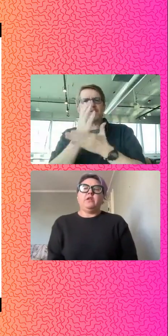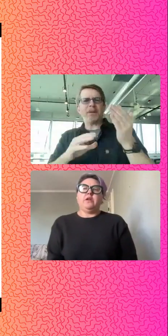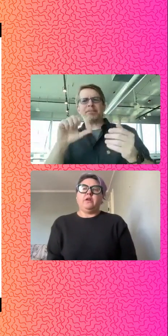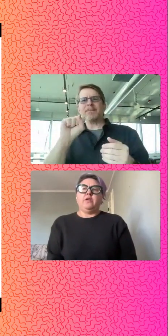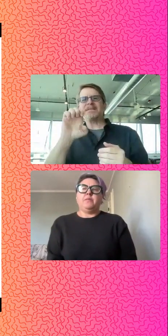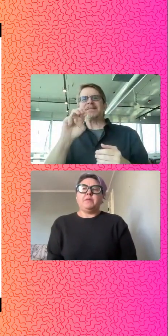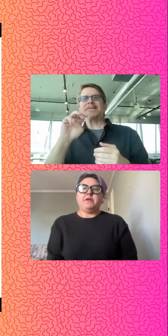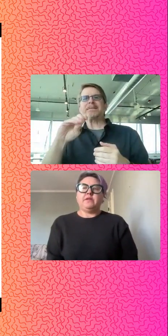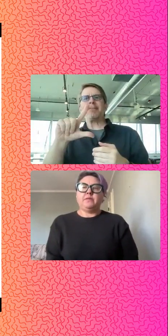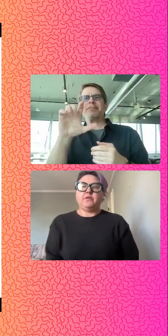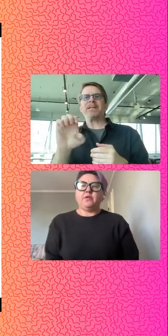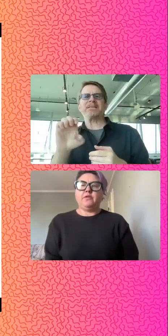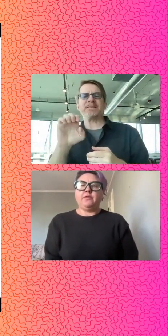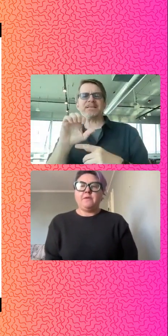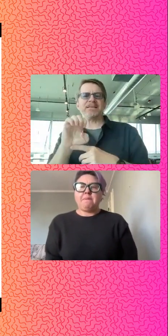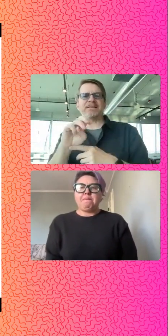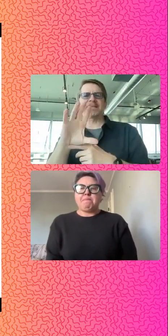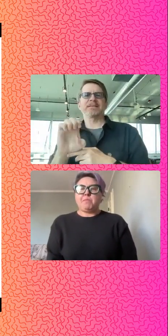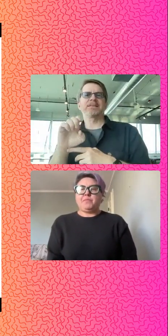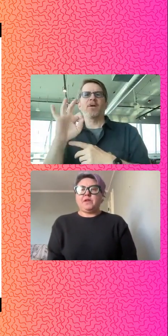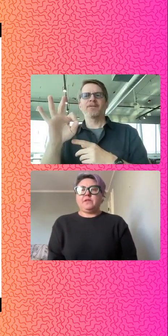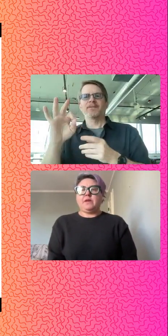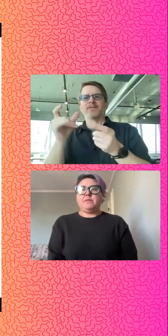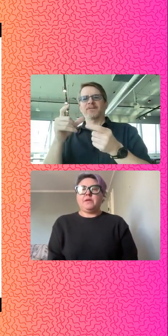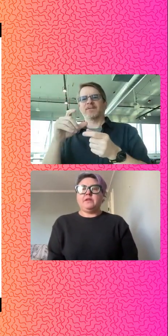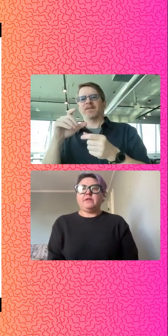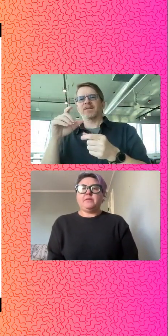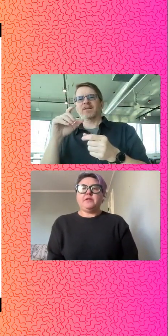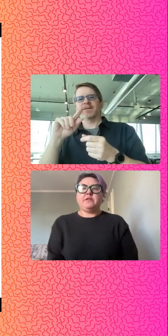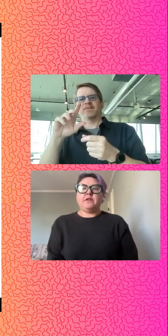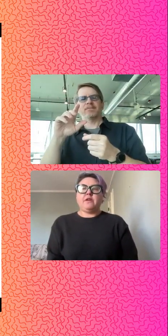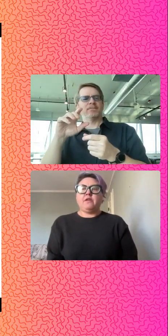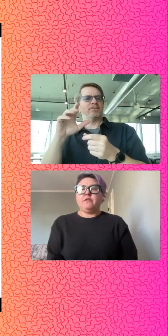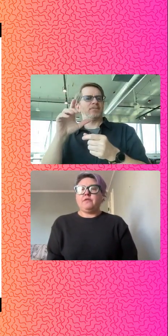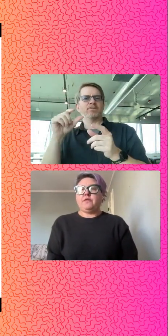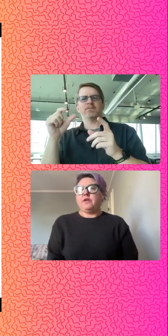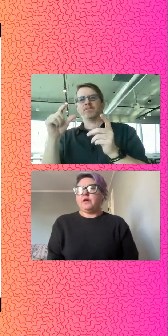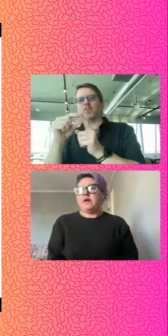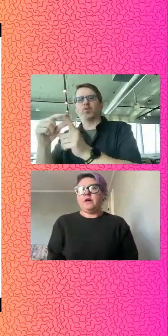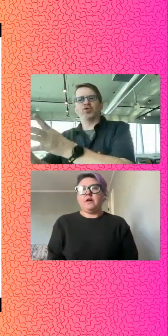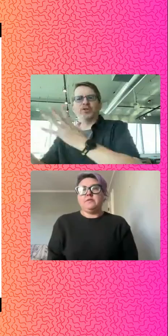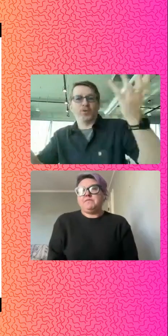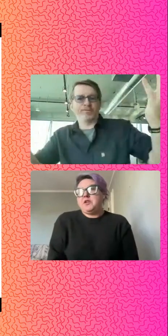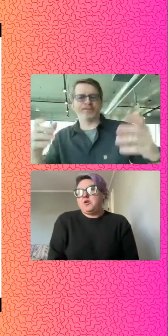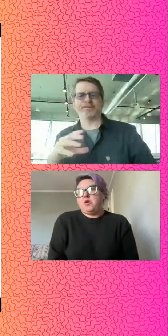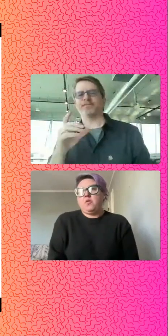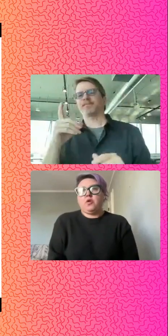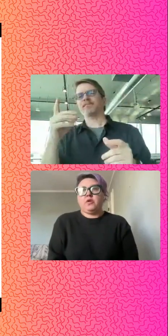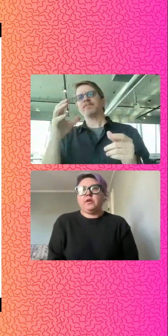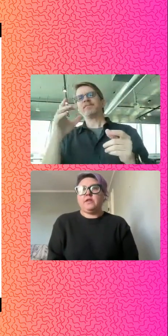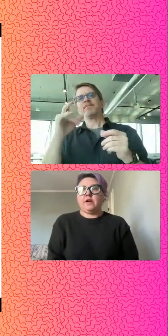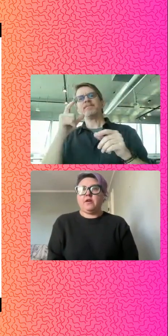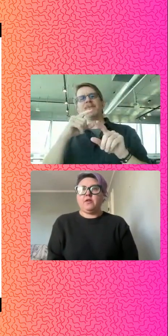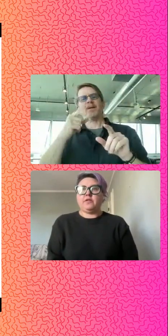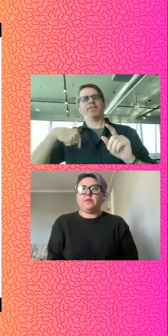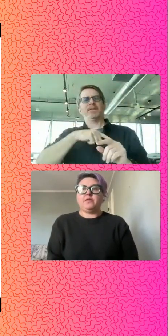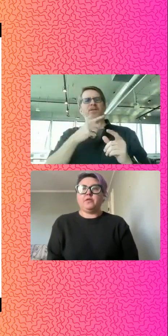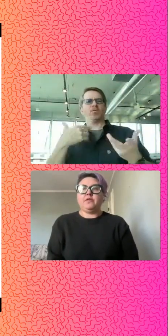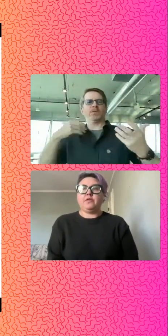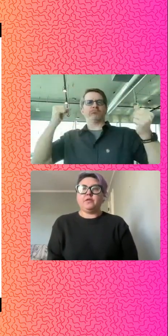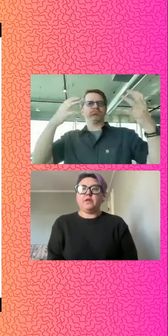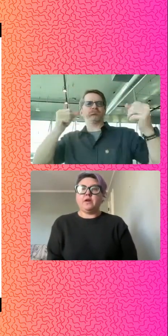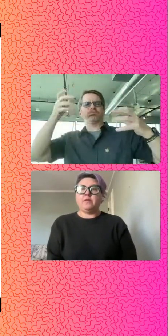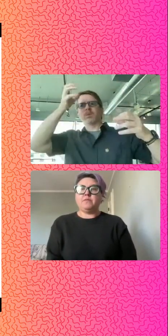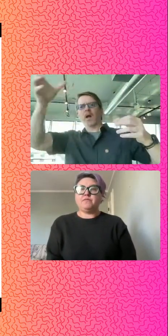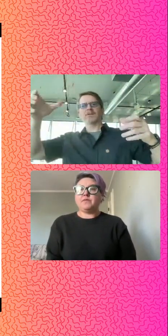where there might be some sort of a semblance of a word there, or some